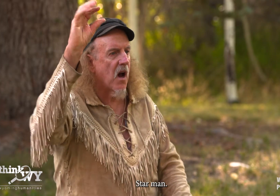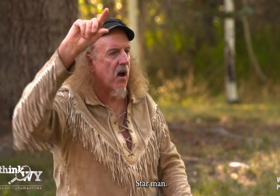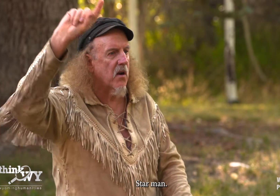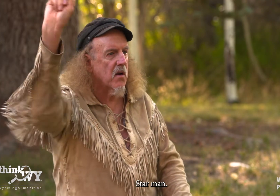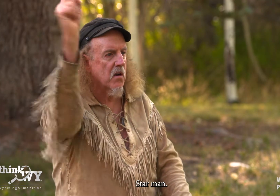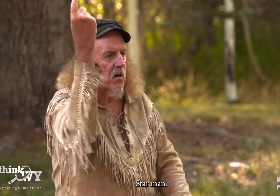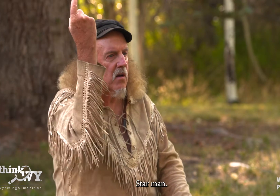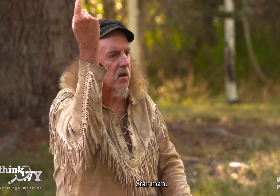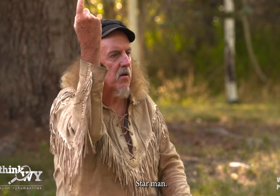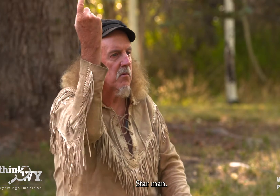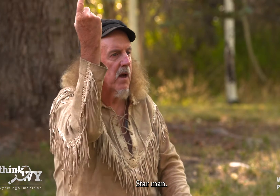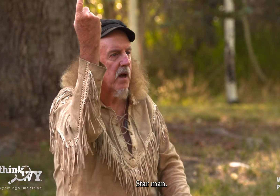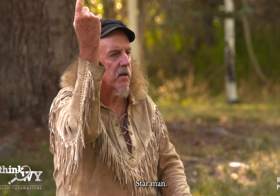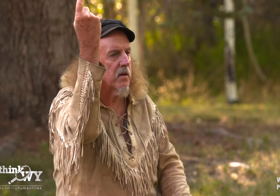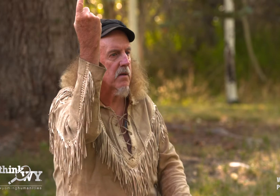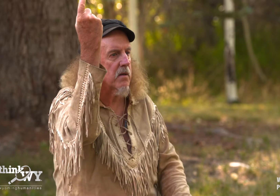Star Man.